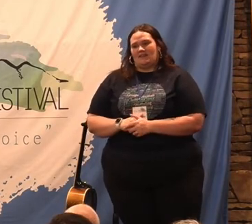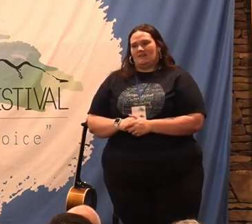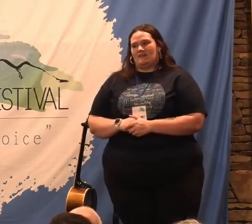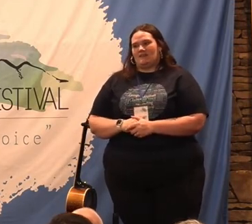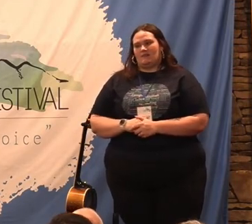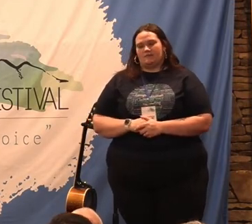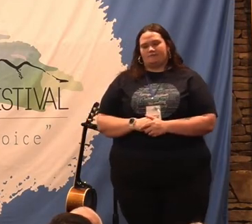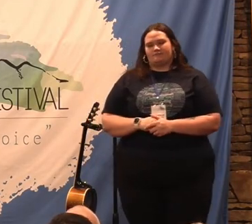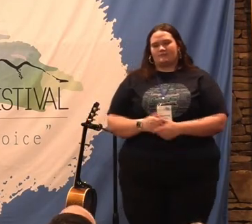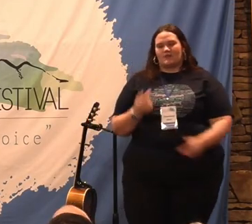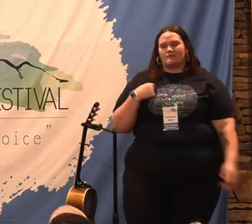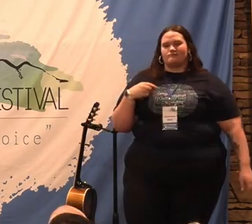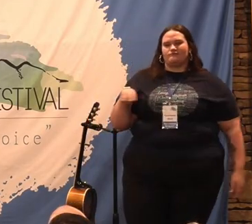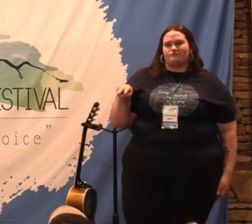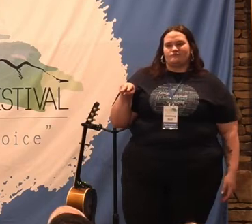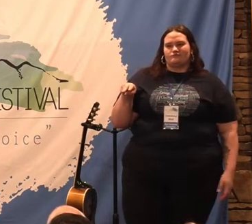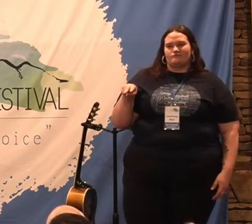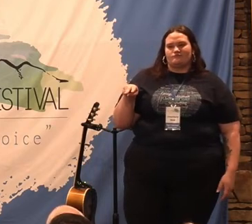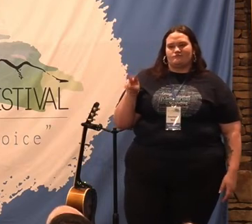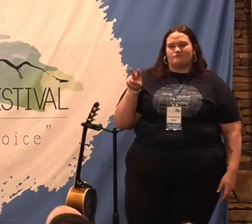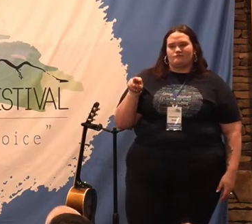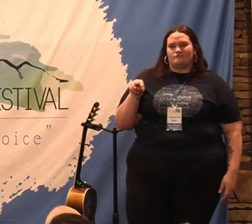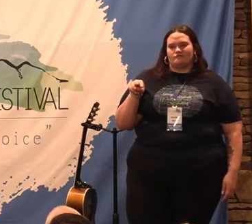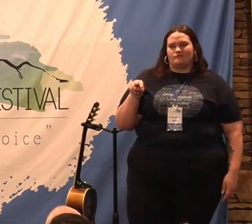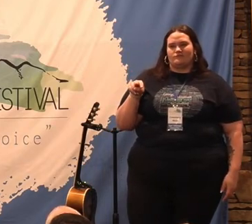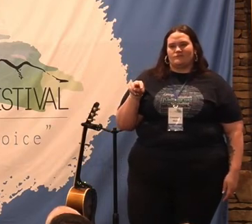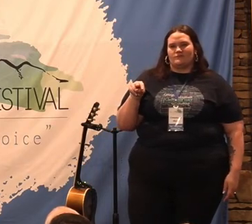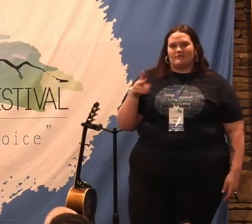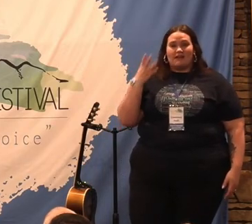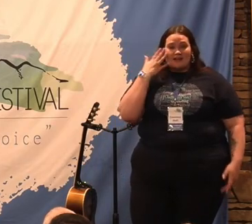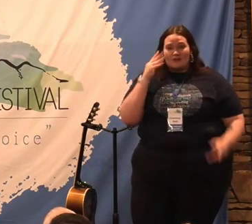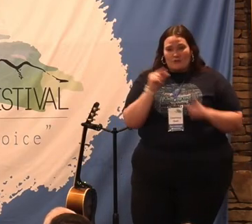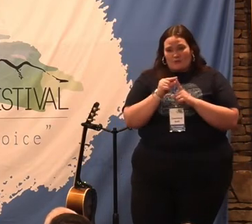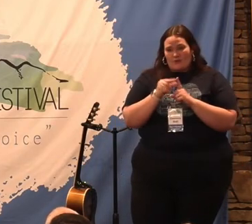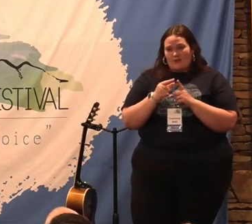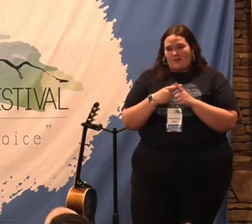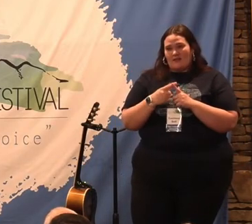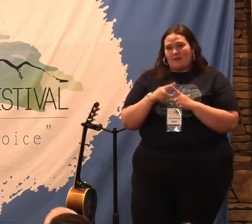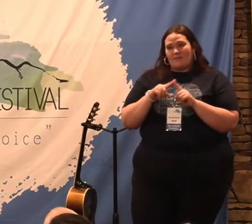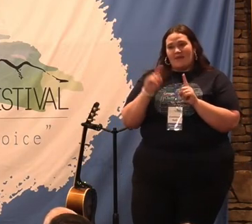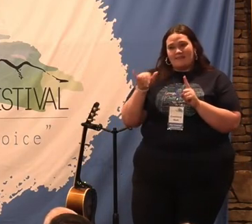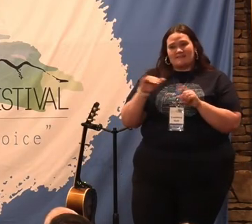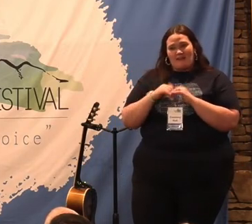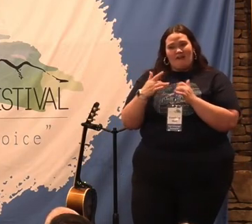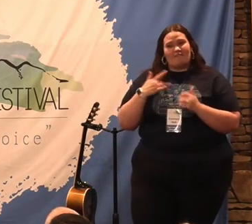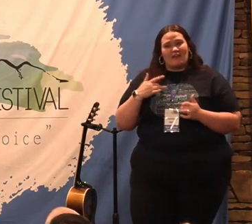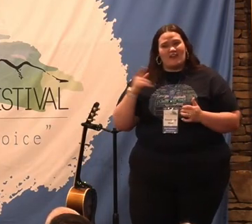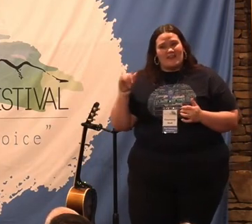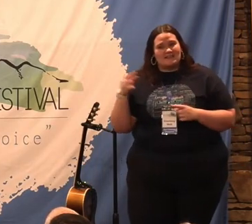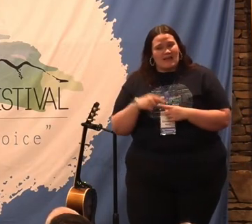I was skeptical. I didn't know the word at the time, but that's what I was, skeptical.